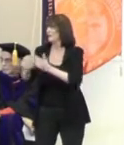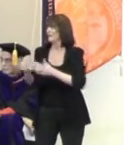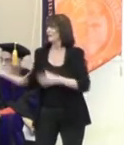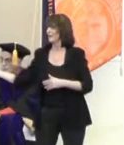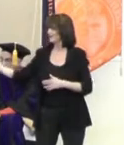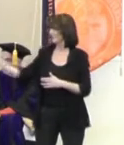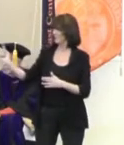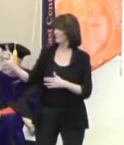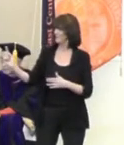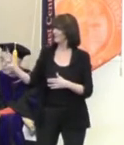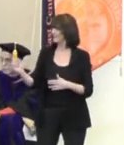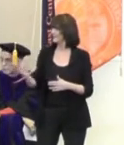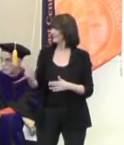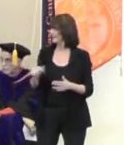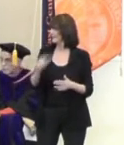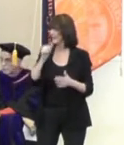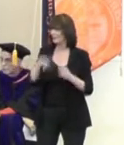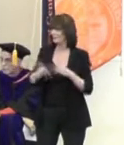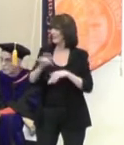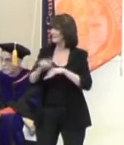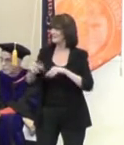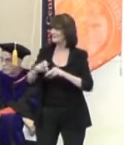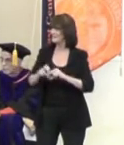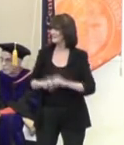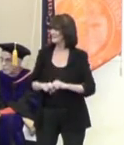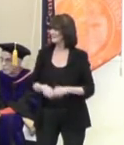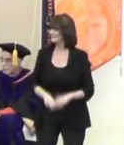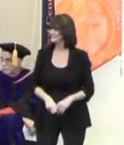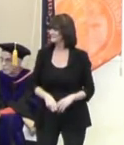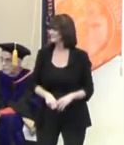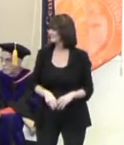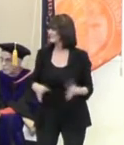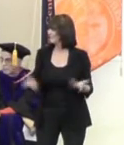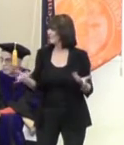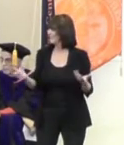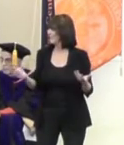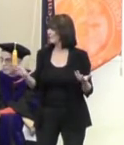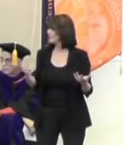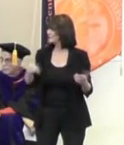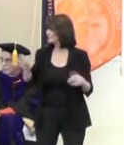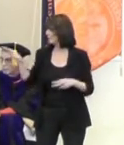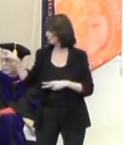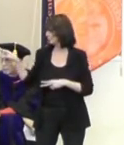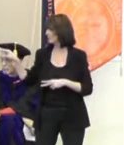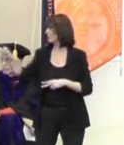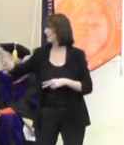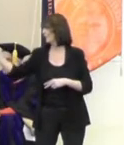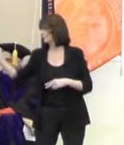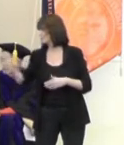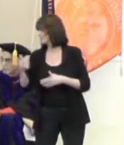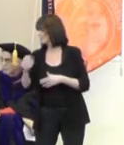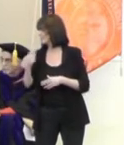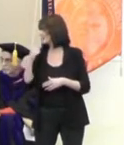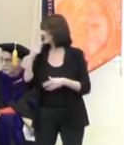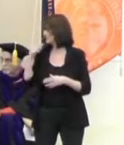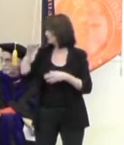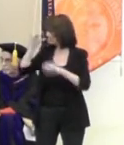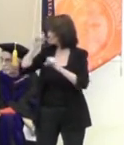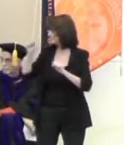podium. I not found an empty seat. So I turned, I said, what's on the other side of the podium? Went to the other side, Madam President,